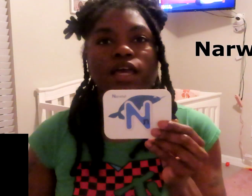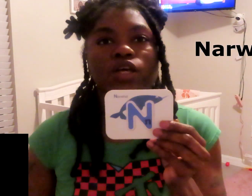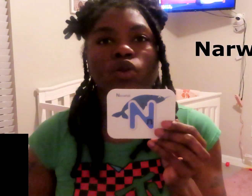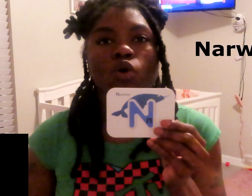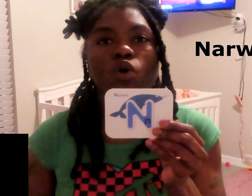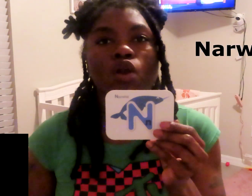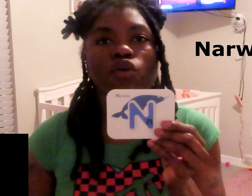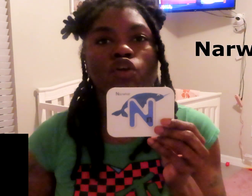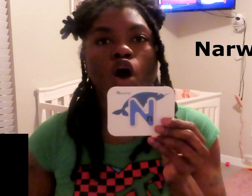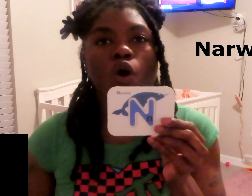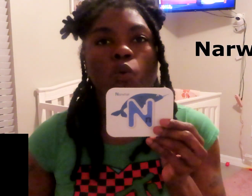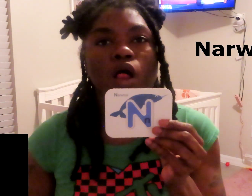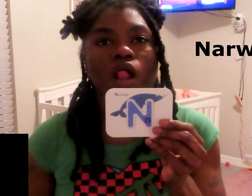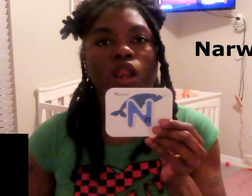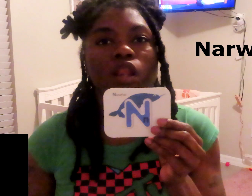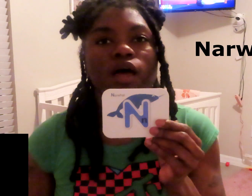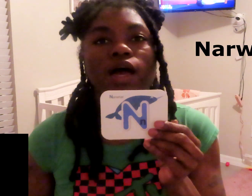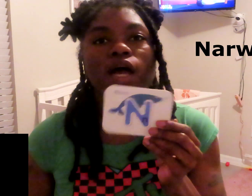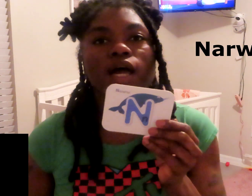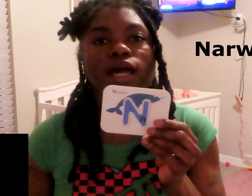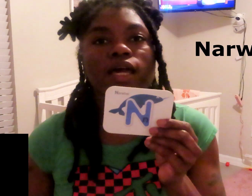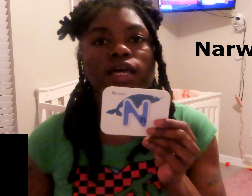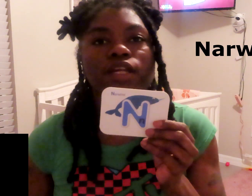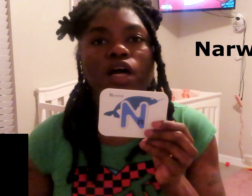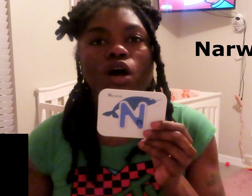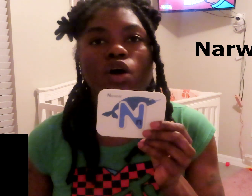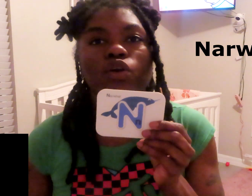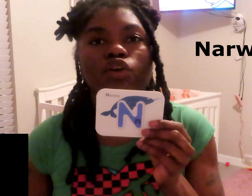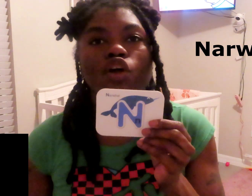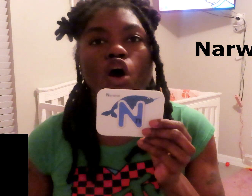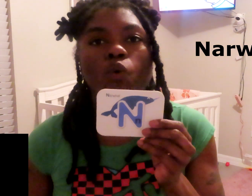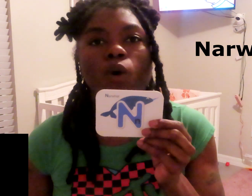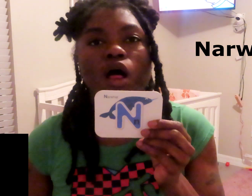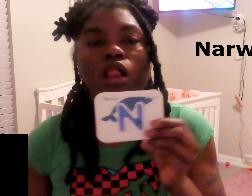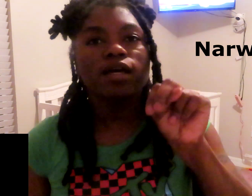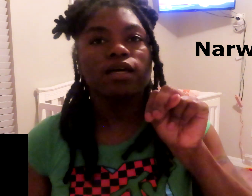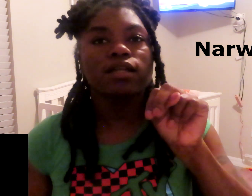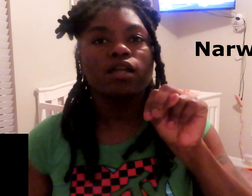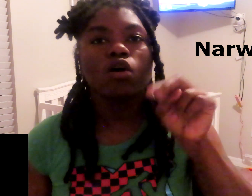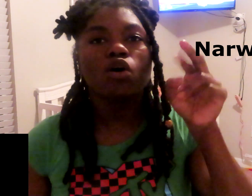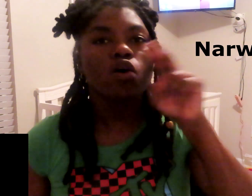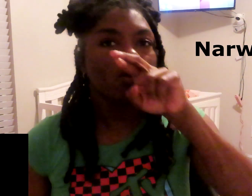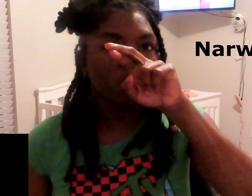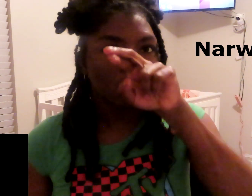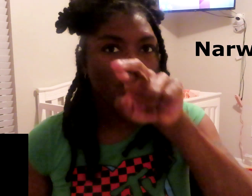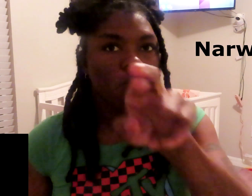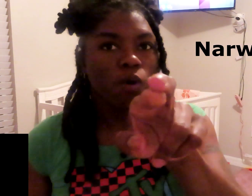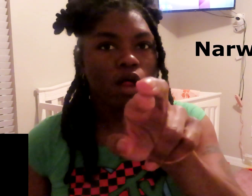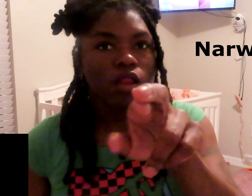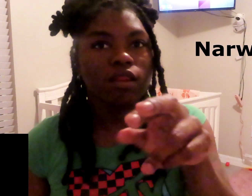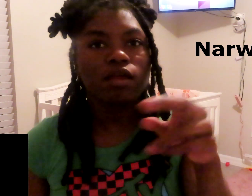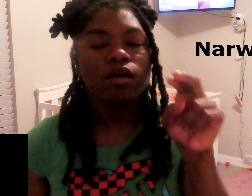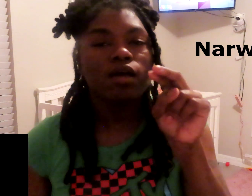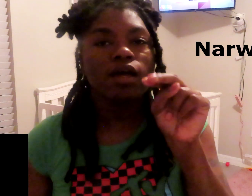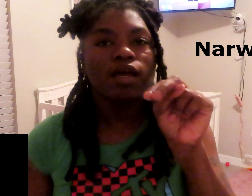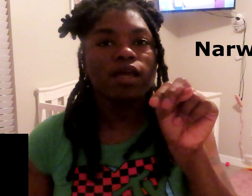N. Narwhal. N. Narwhal. N. Narwhal.